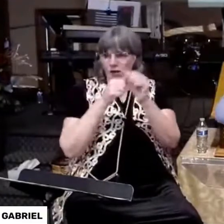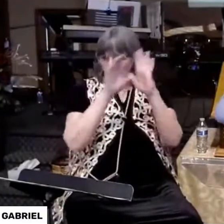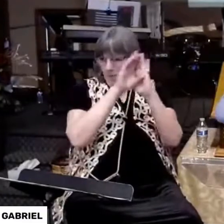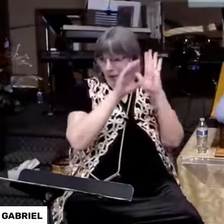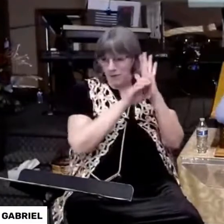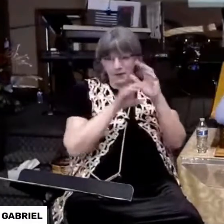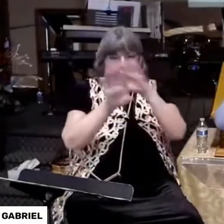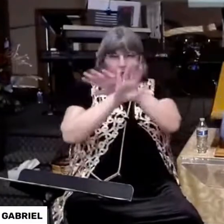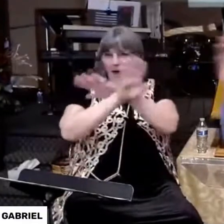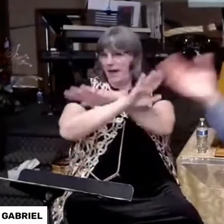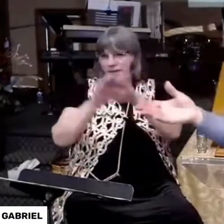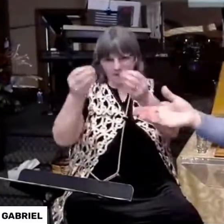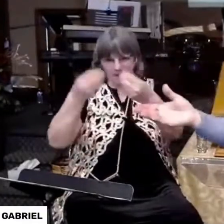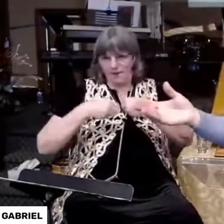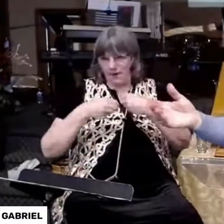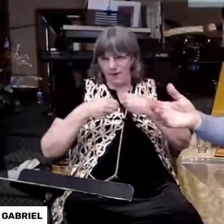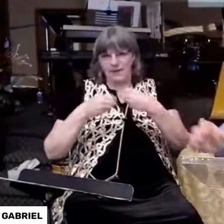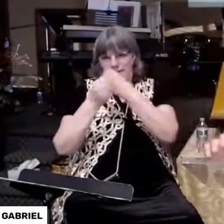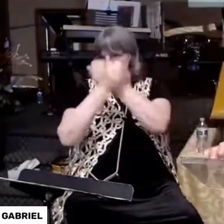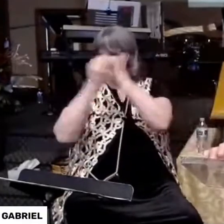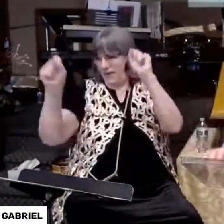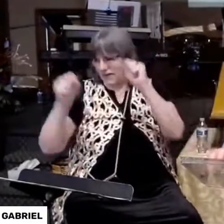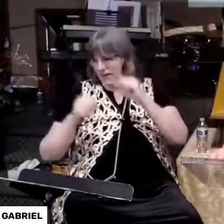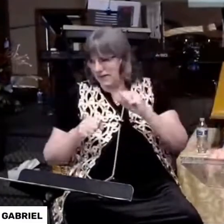the small commandment and the big commandment.